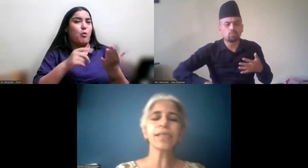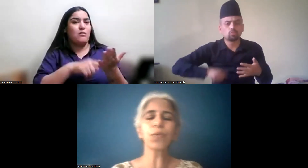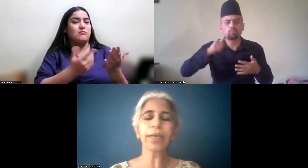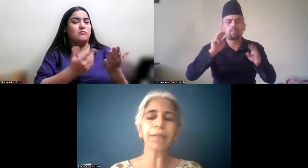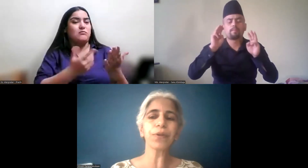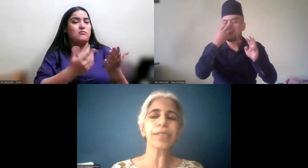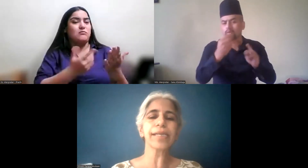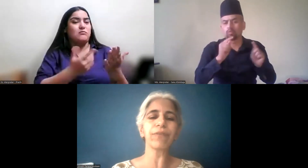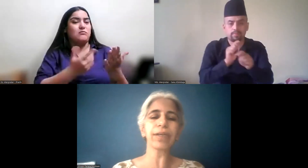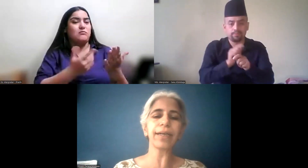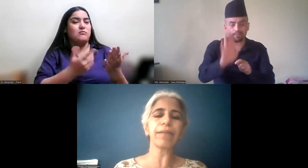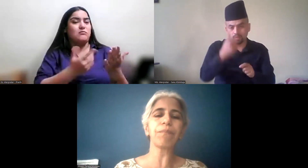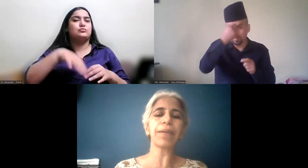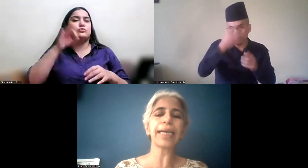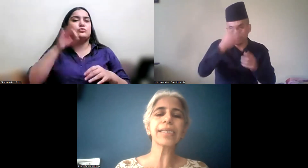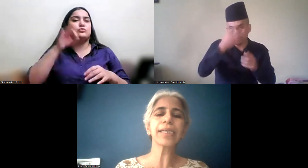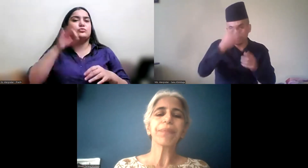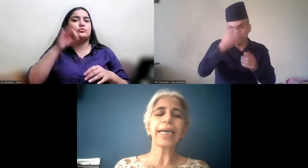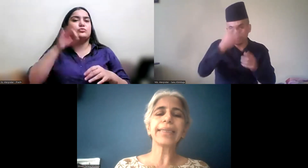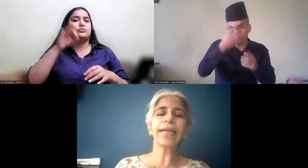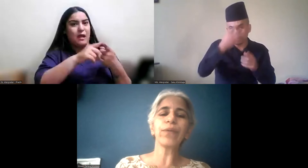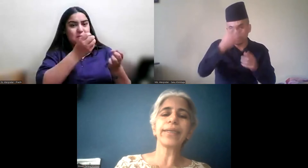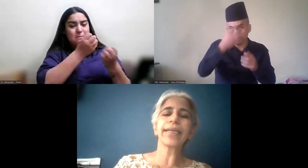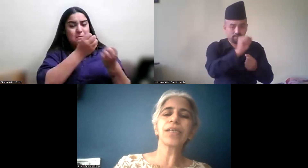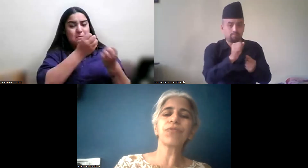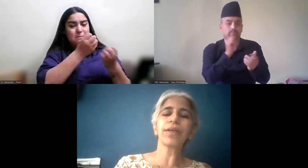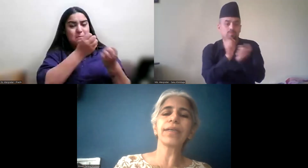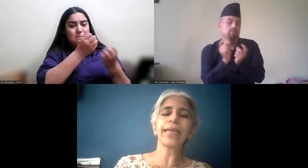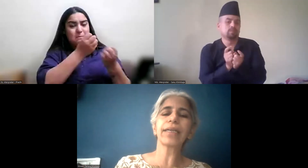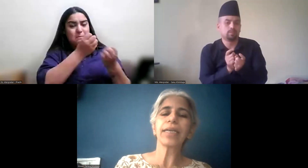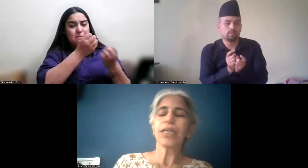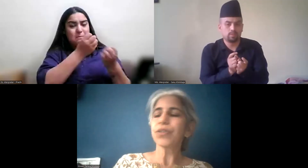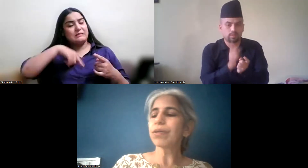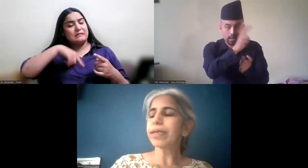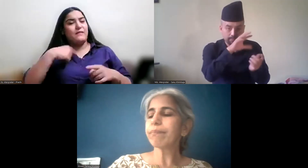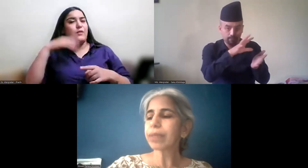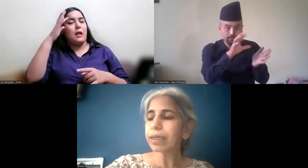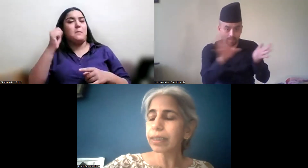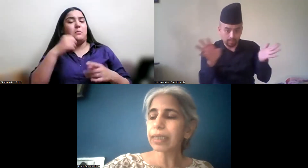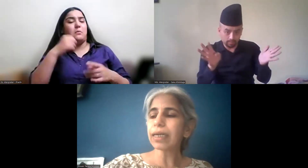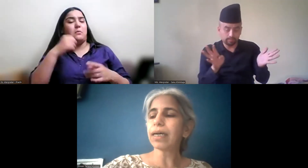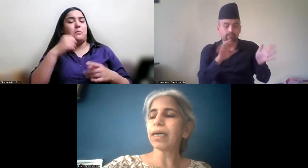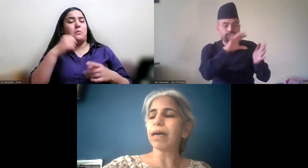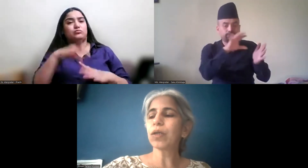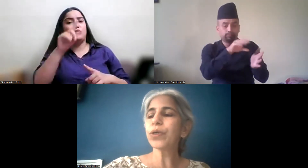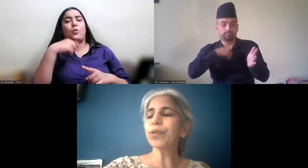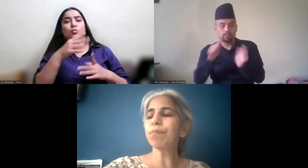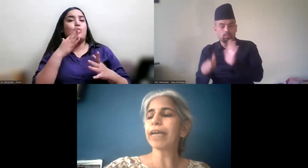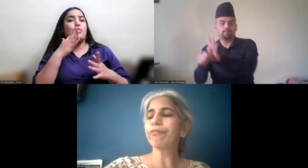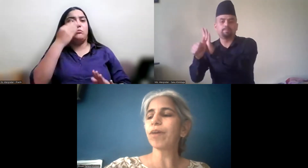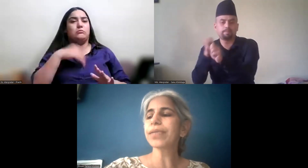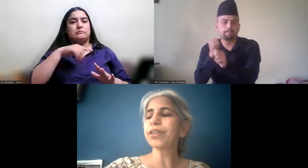prioritize is what the process further implies. And then we take this further, that children go